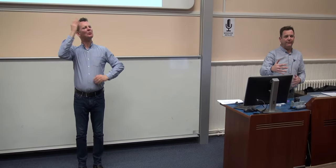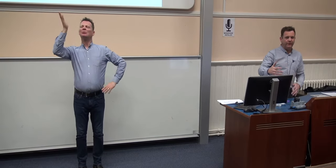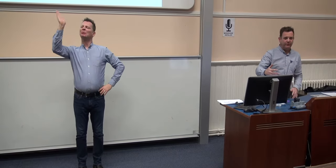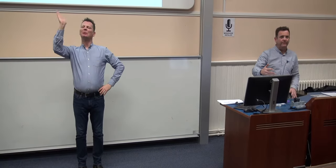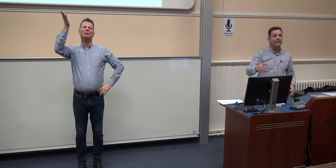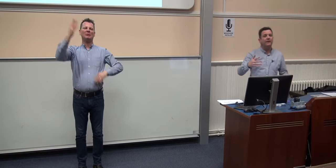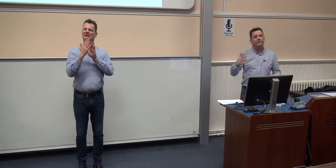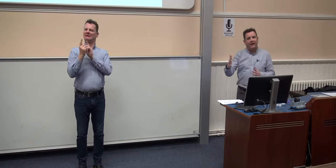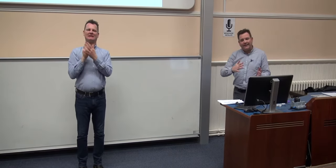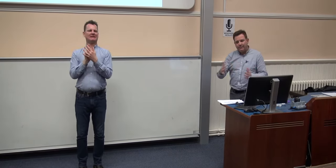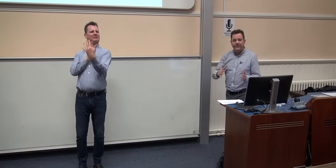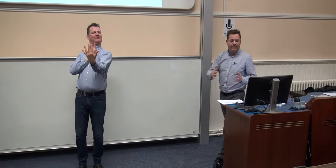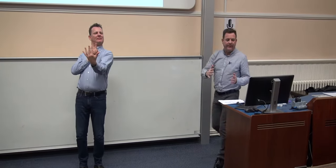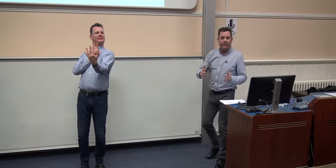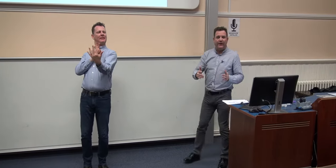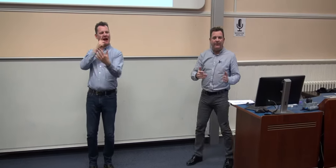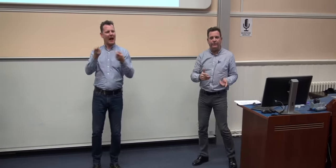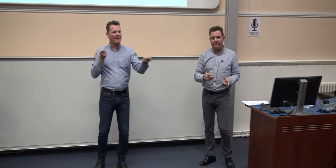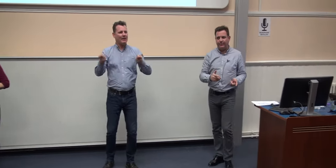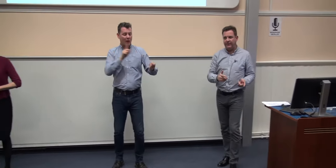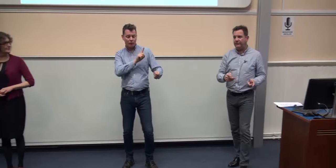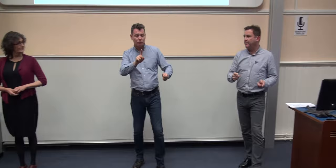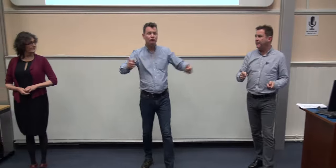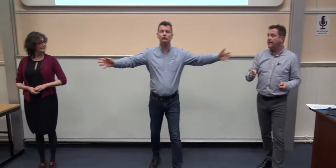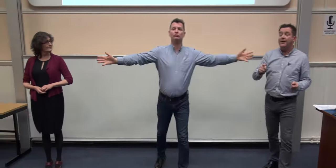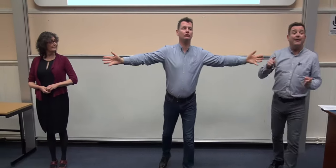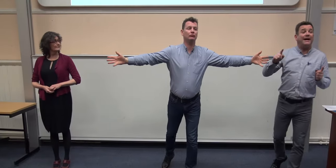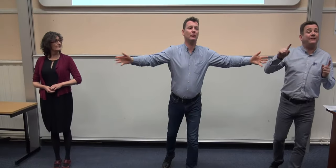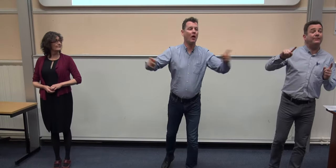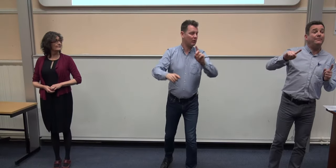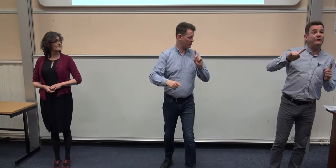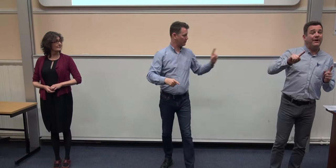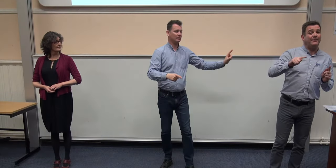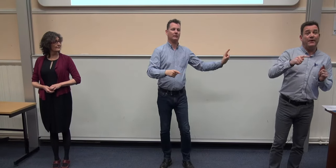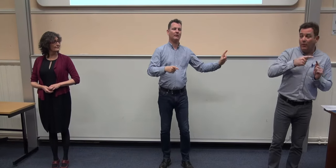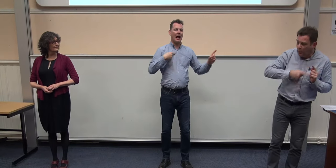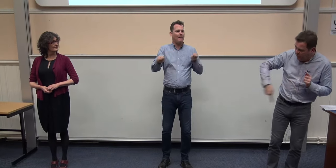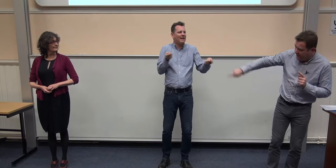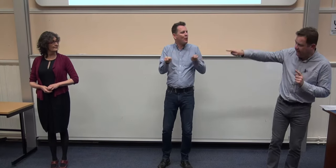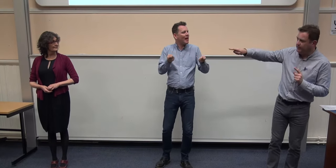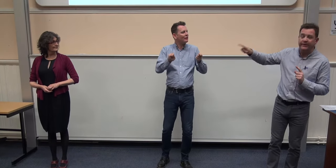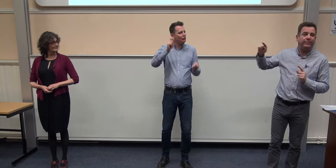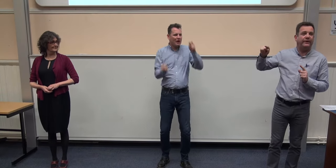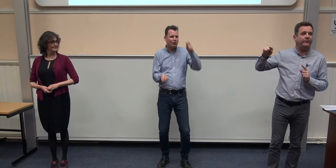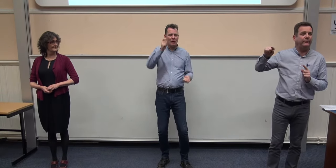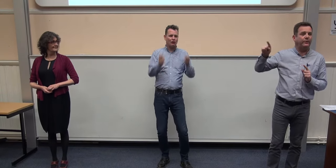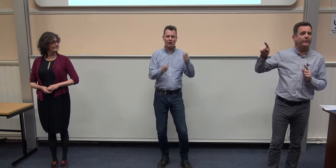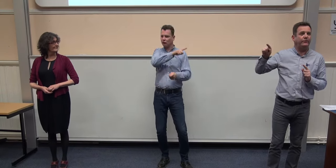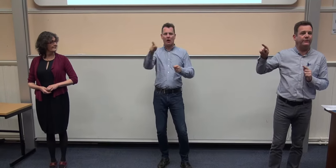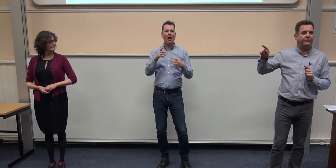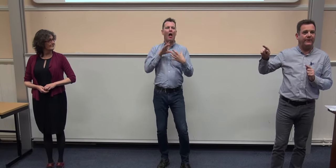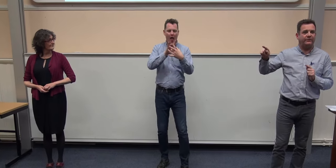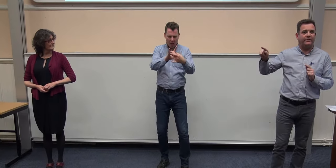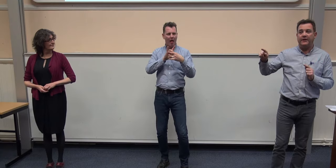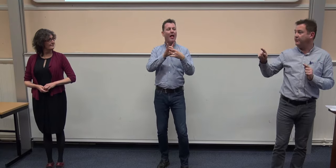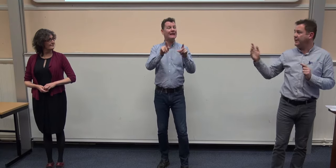distant from you. So I can manipulate the way I use the space. At the same time, we can manipulate the way we use